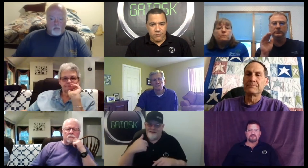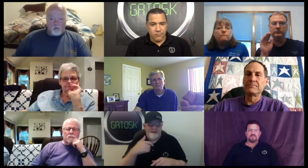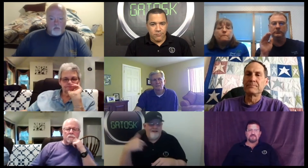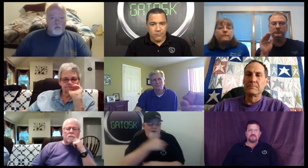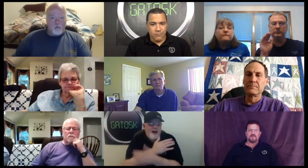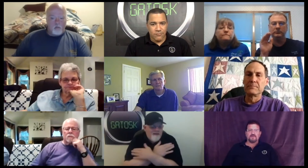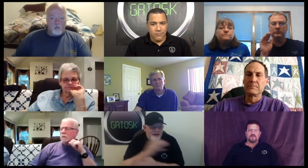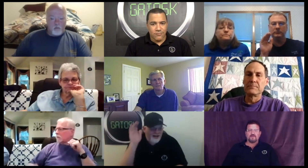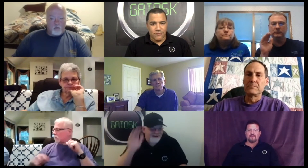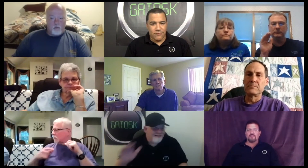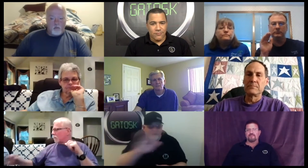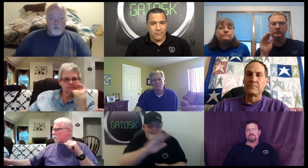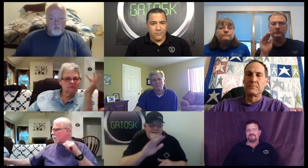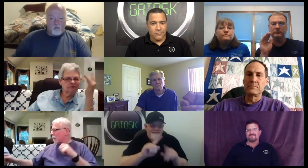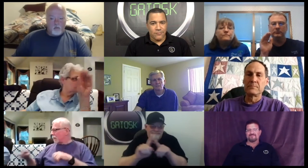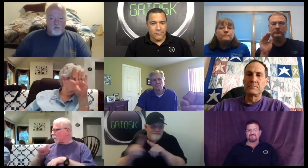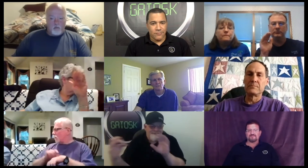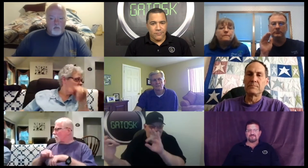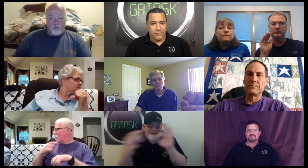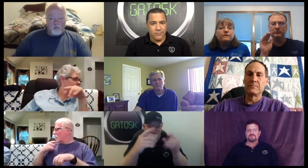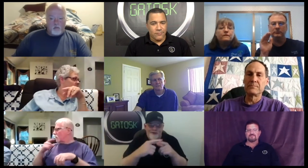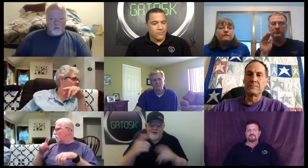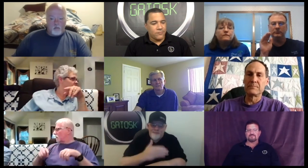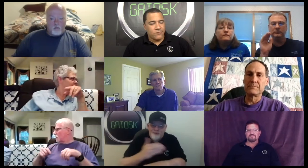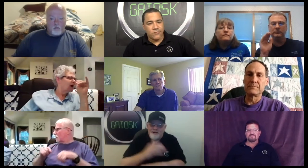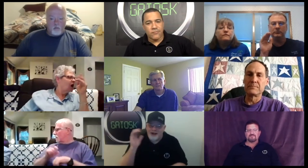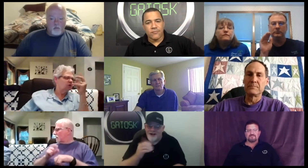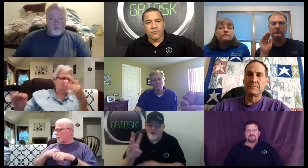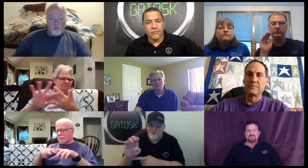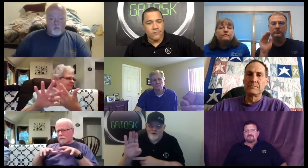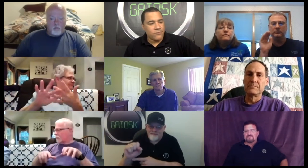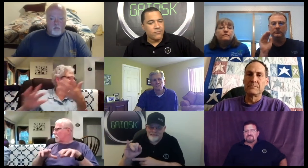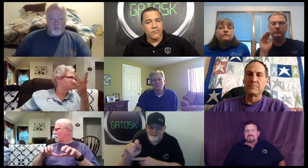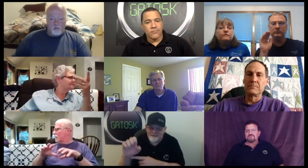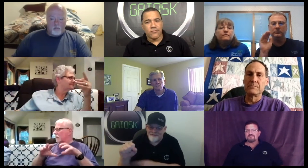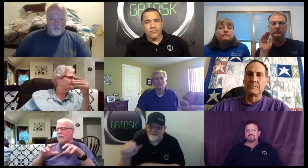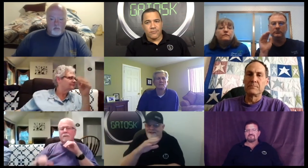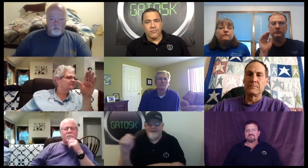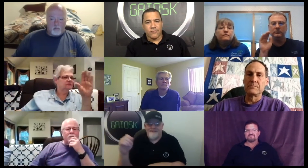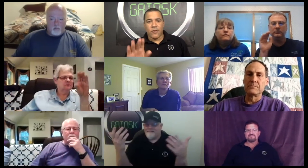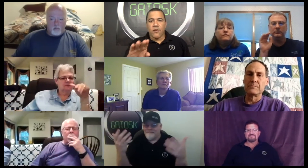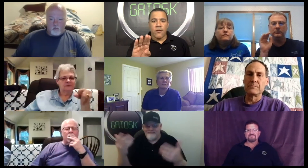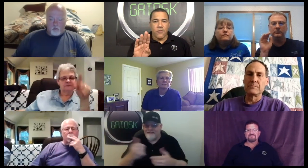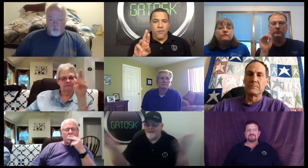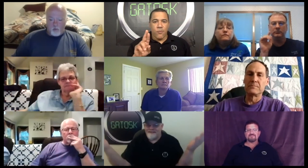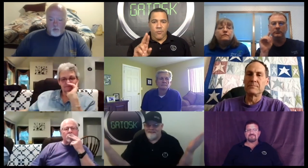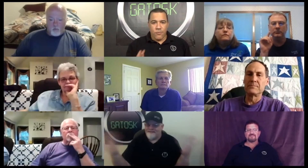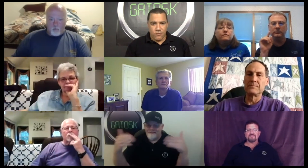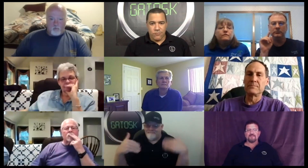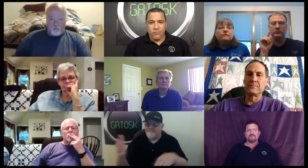I'm really excited. I'm looking forward to that. We love hearing feedback from everyone so that we can improve our website experience and everything